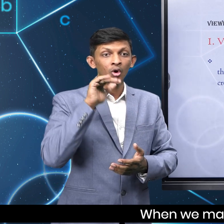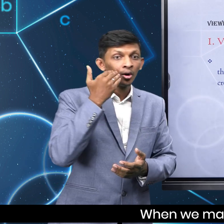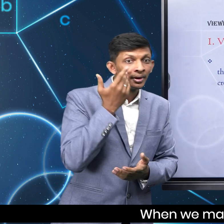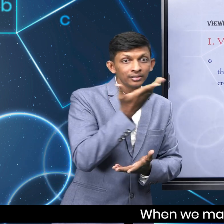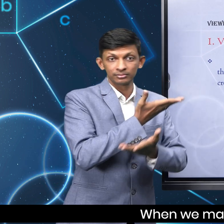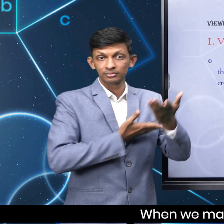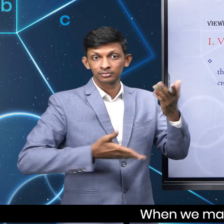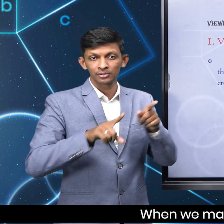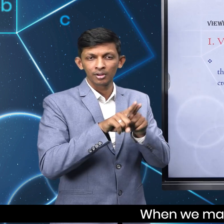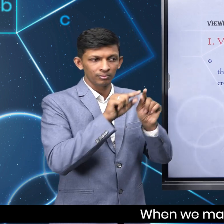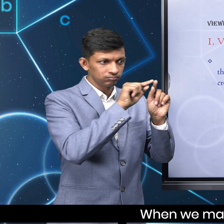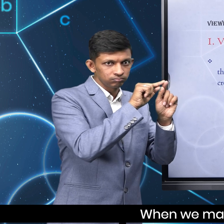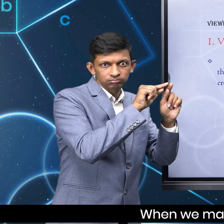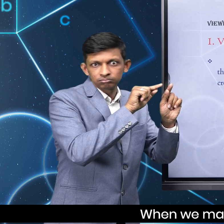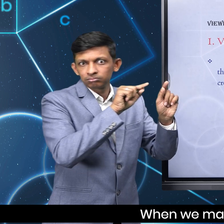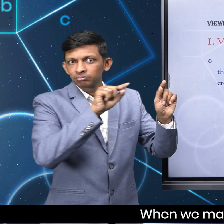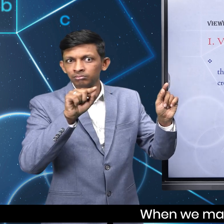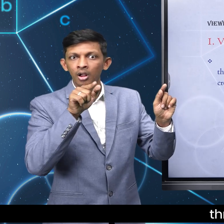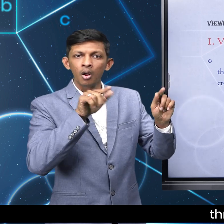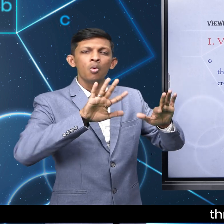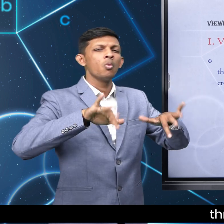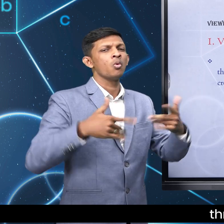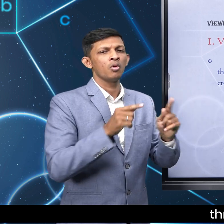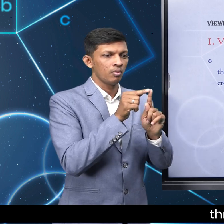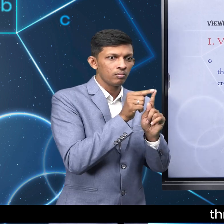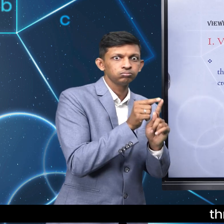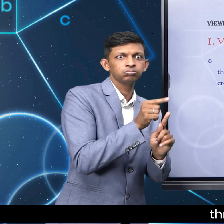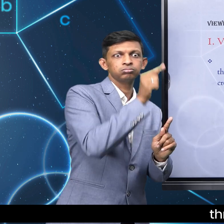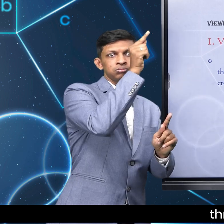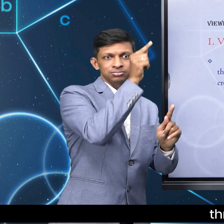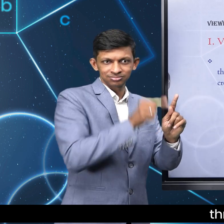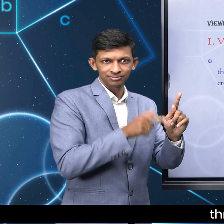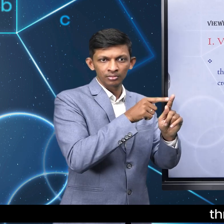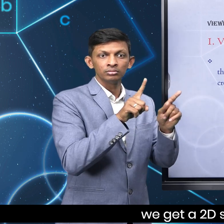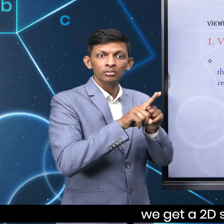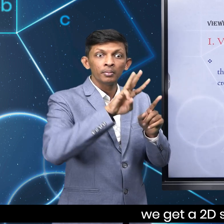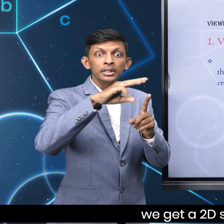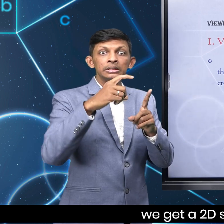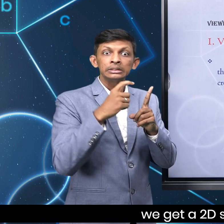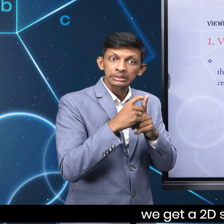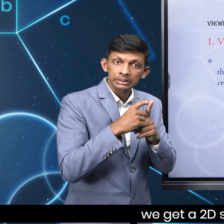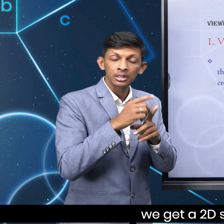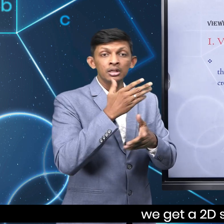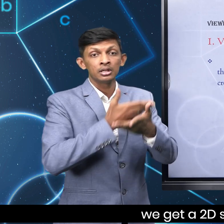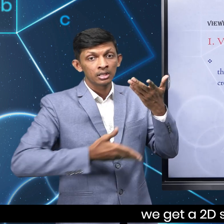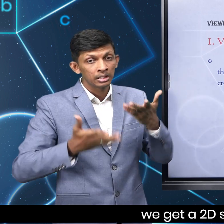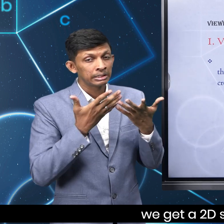When we make a horizontal or vertical cut through a 3D object, we get a 2D shape called a cross